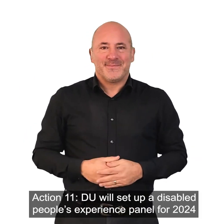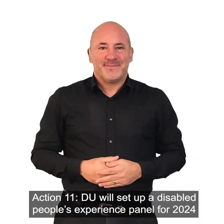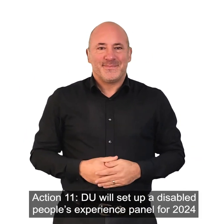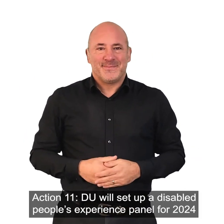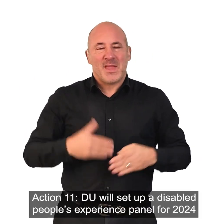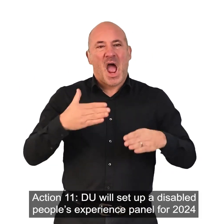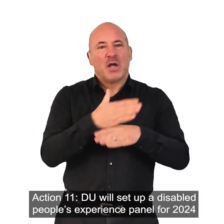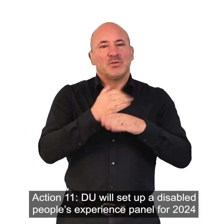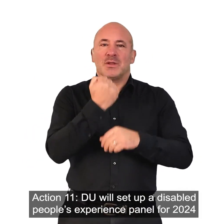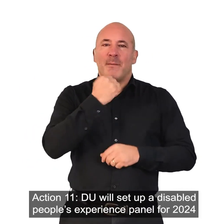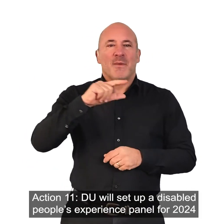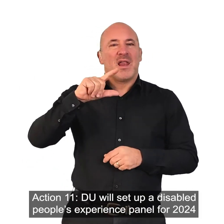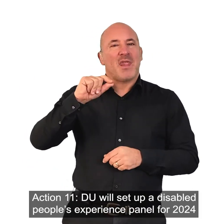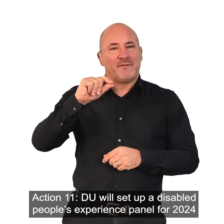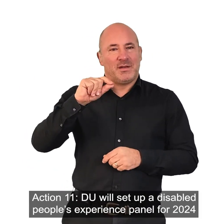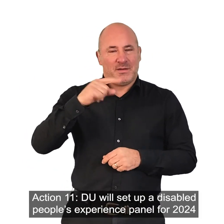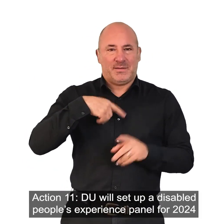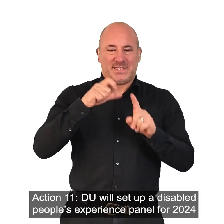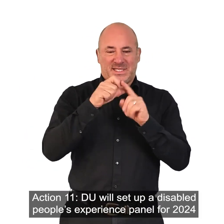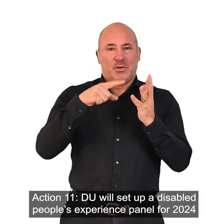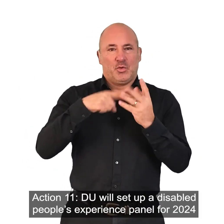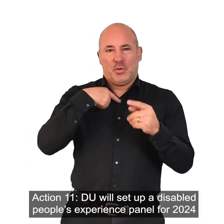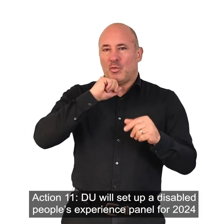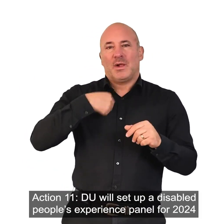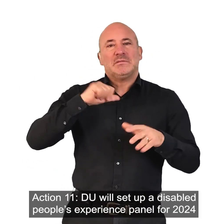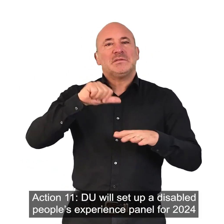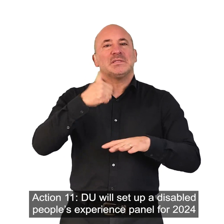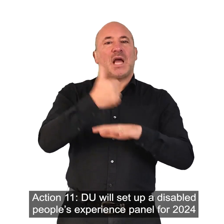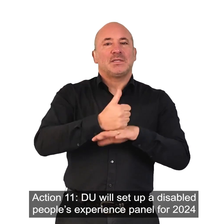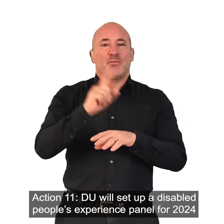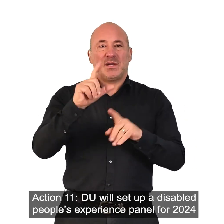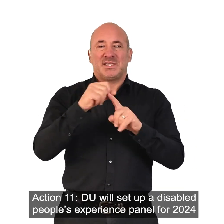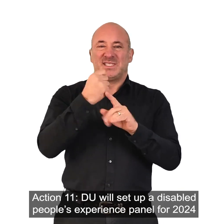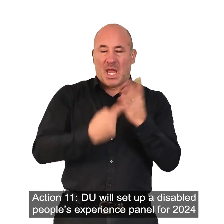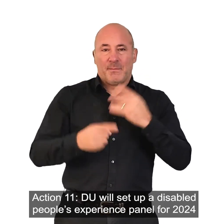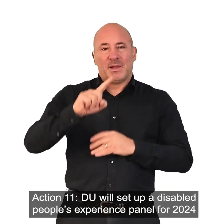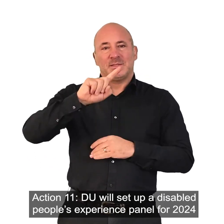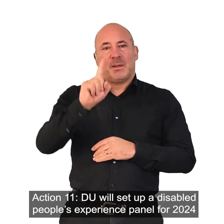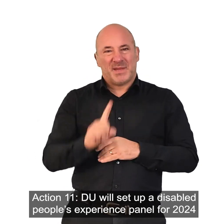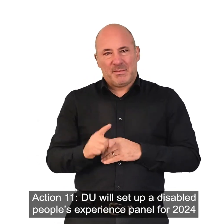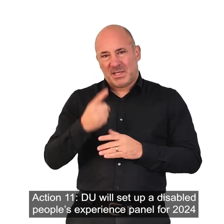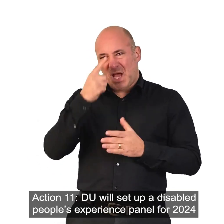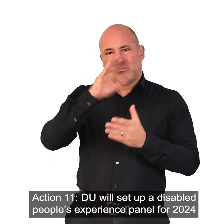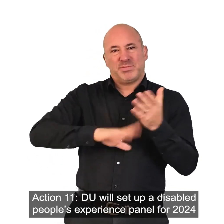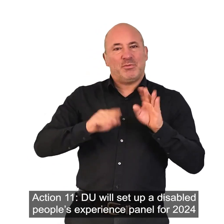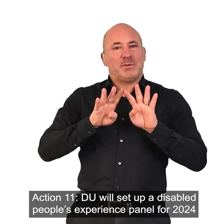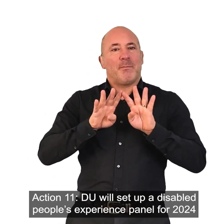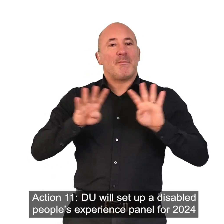Action 11. DU will set up a Disabled People's Experience Panel for 2024